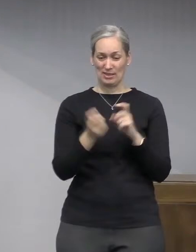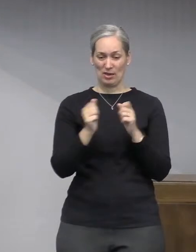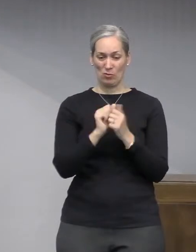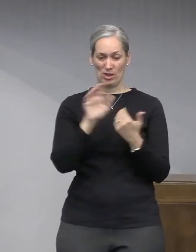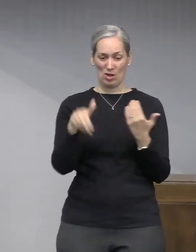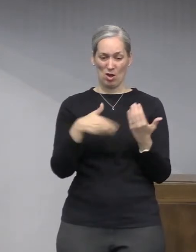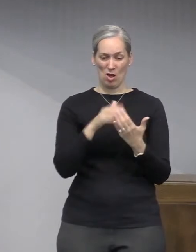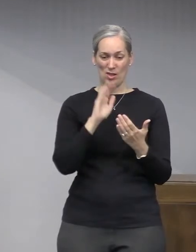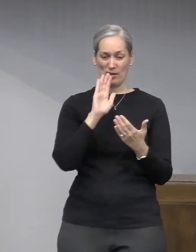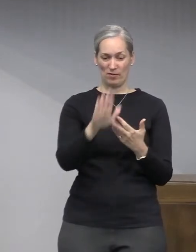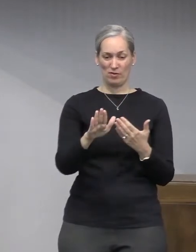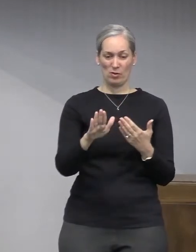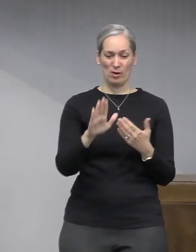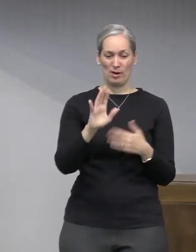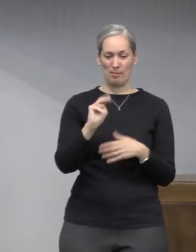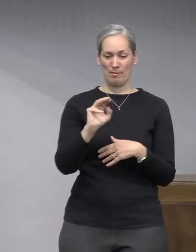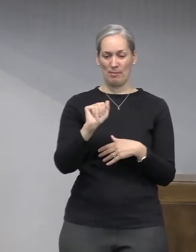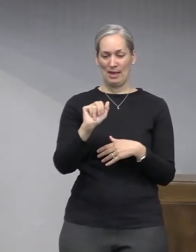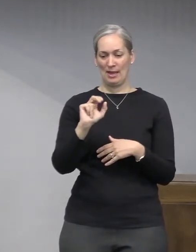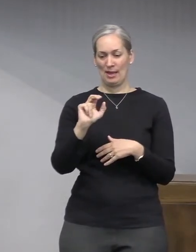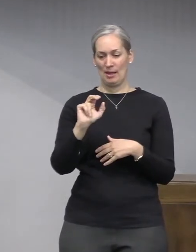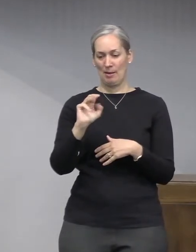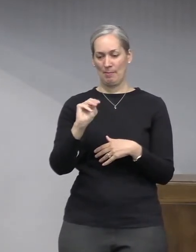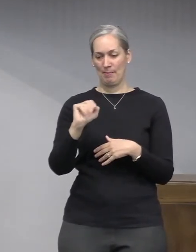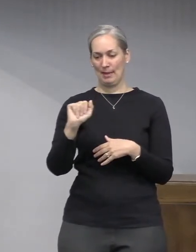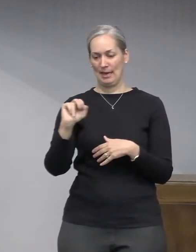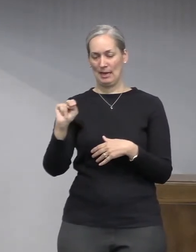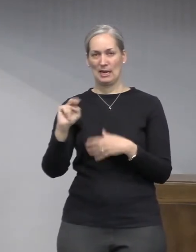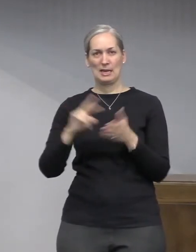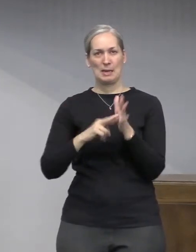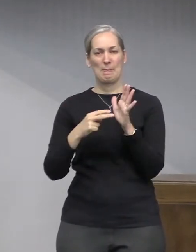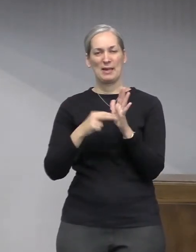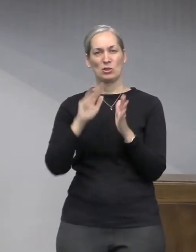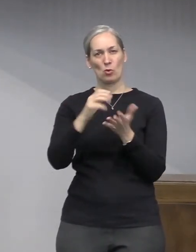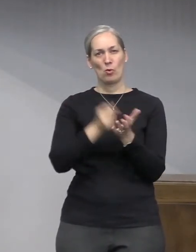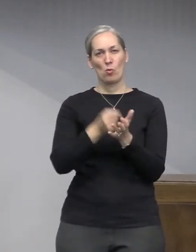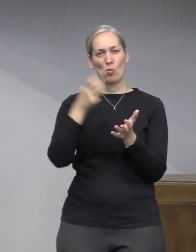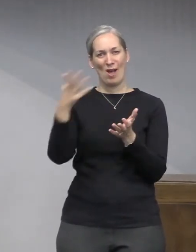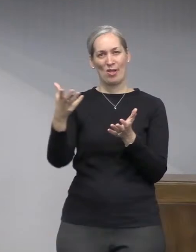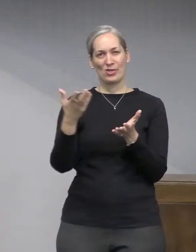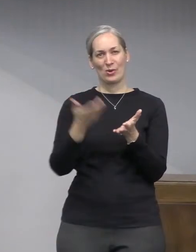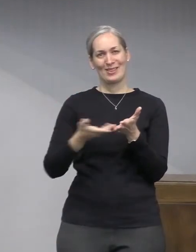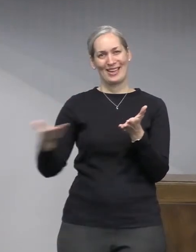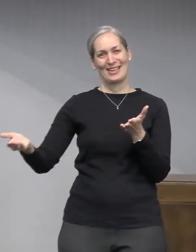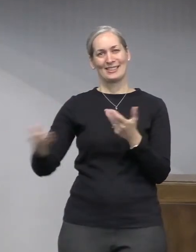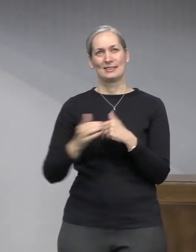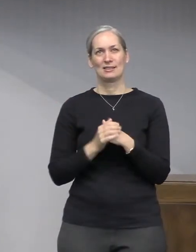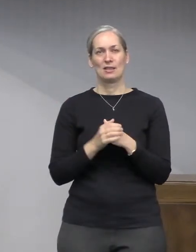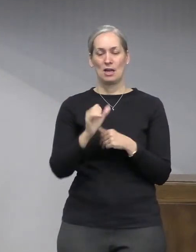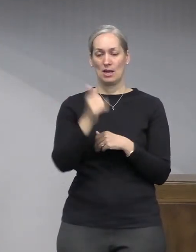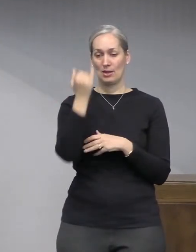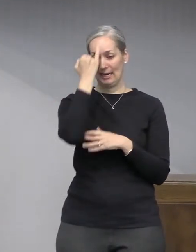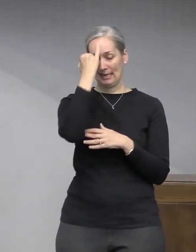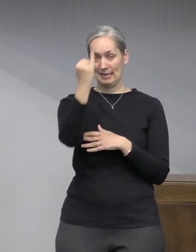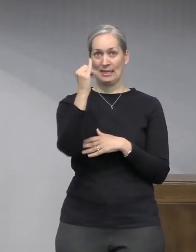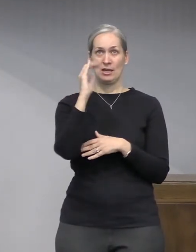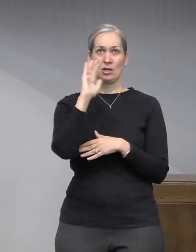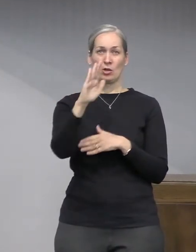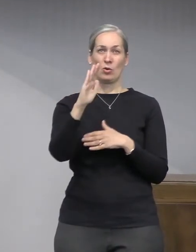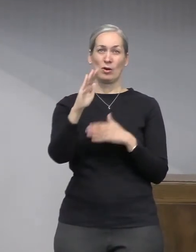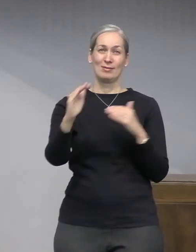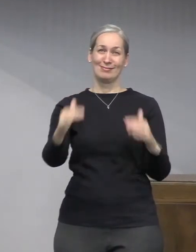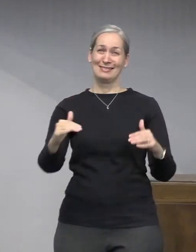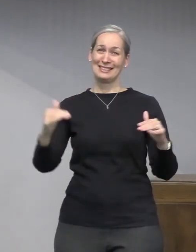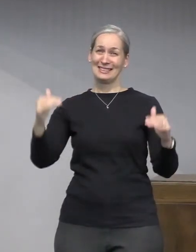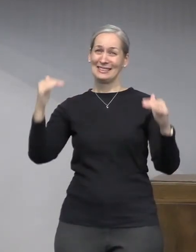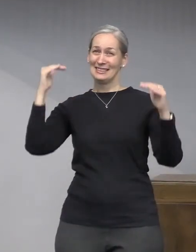with all of your mammon, or all of your wealth. Well, and then another school of thought was it is your exceeding devotion